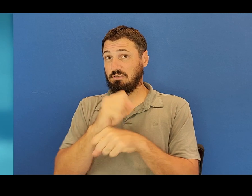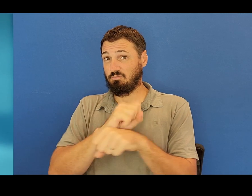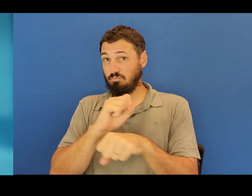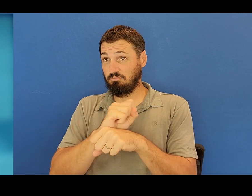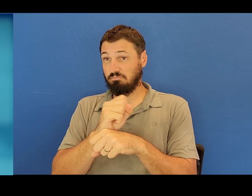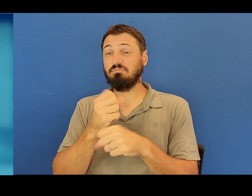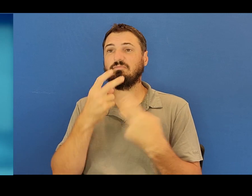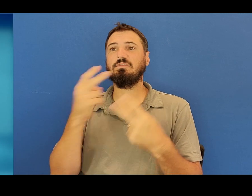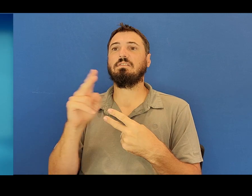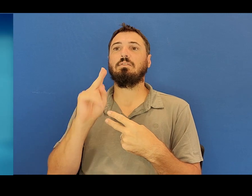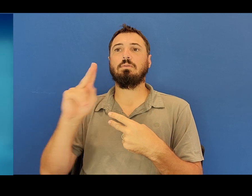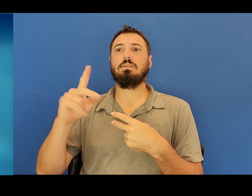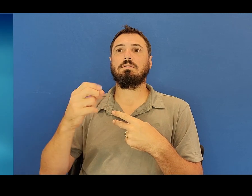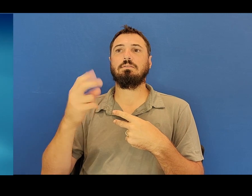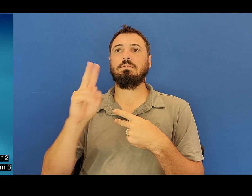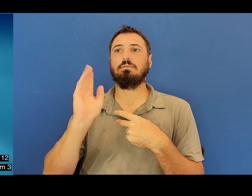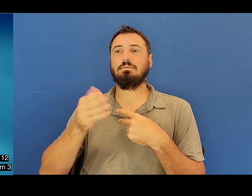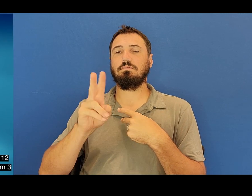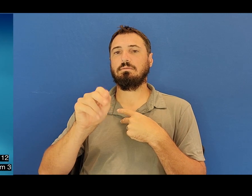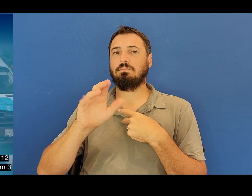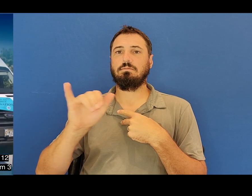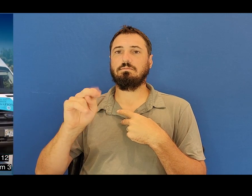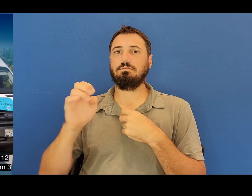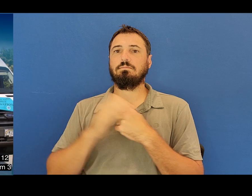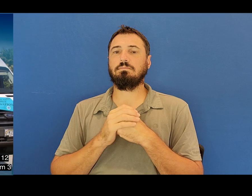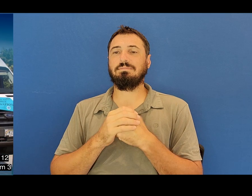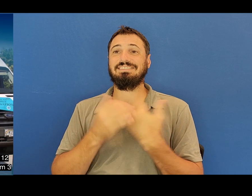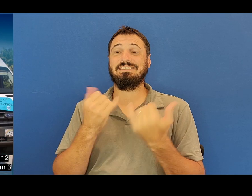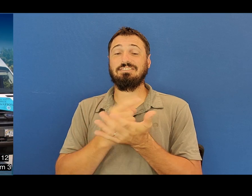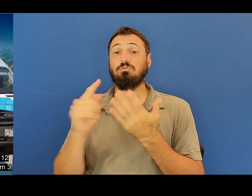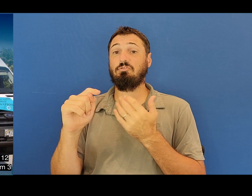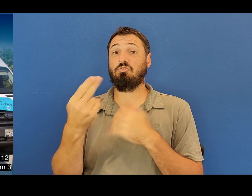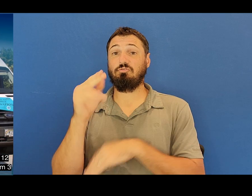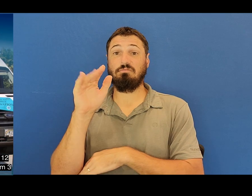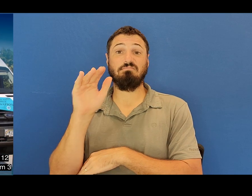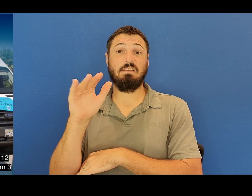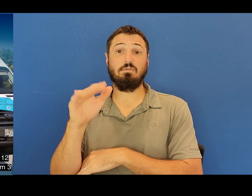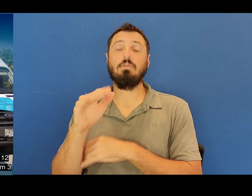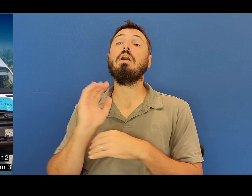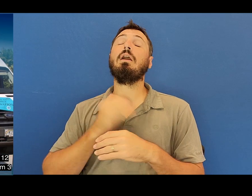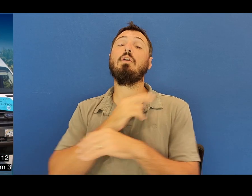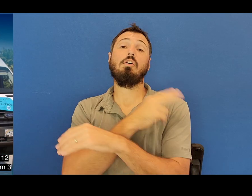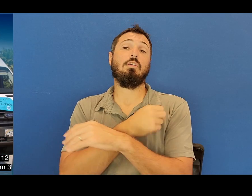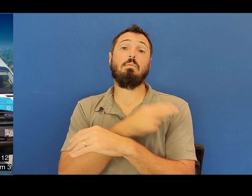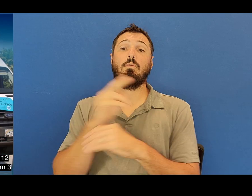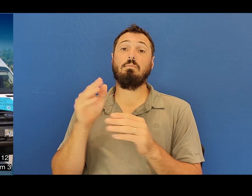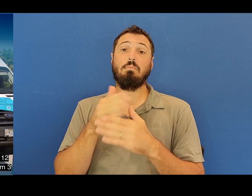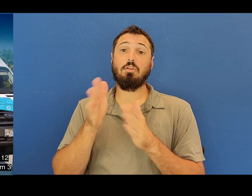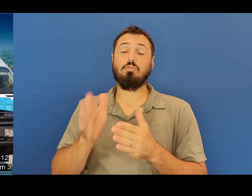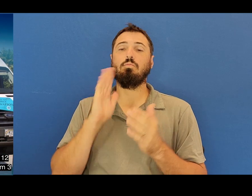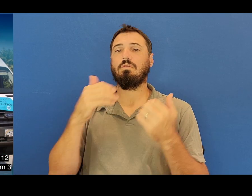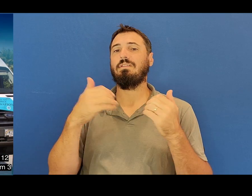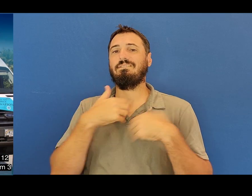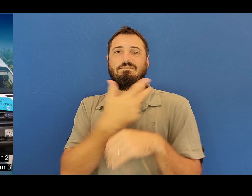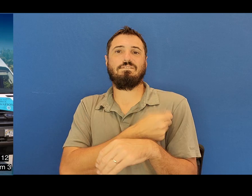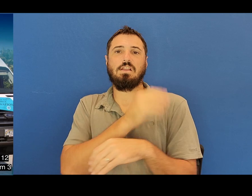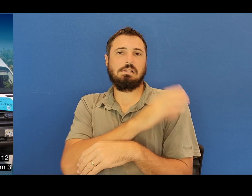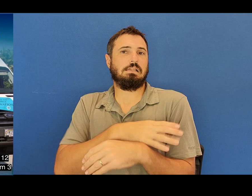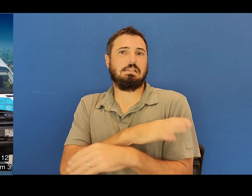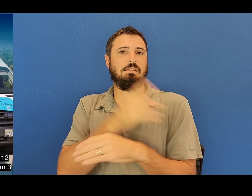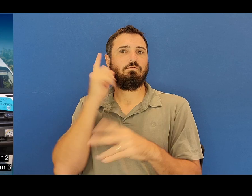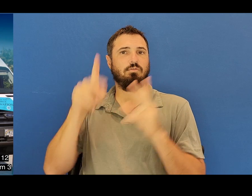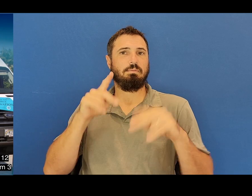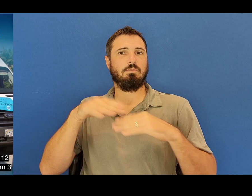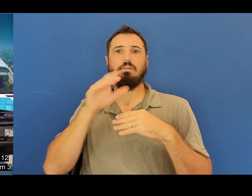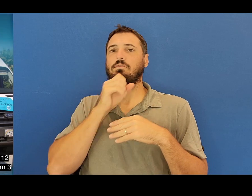visit kauai.gov/vaccine. This Thursday afternoon, our hospital partners will hold a mobile vaccine clinic open to ages